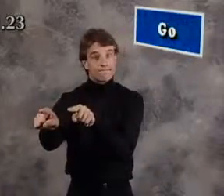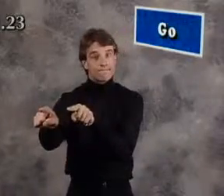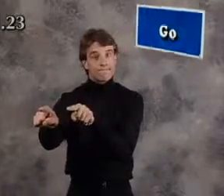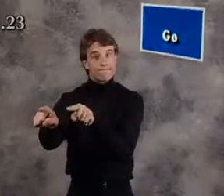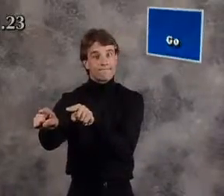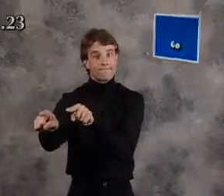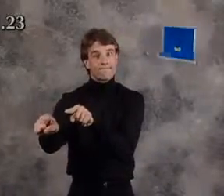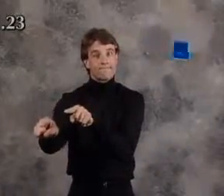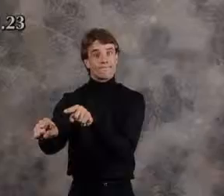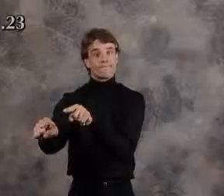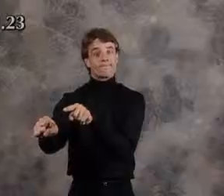Go.